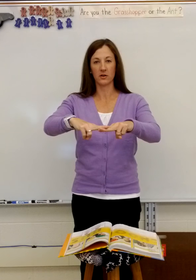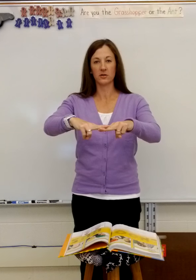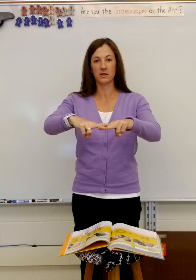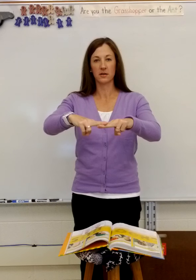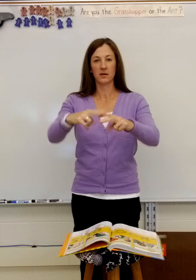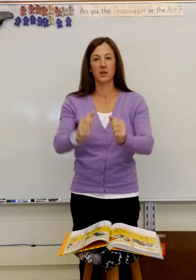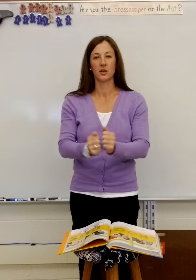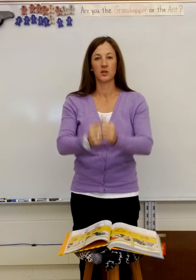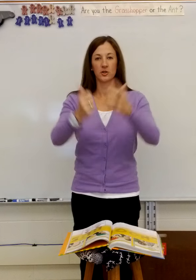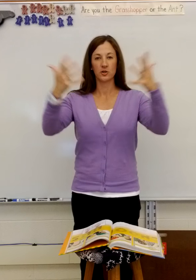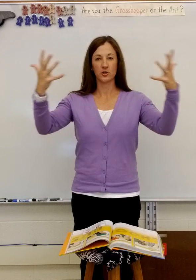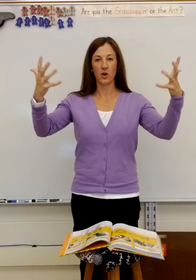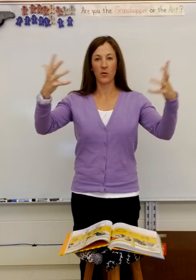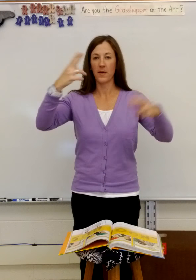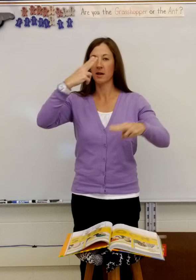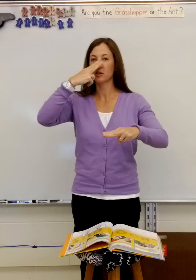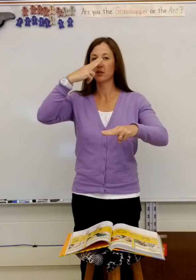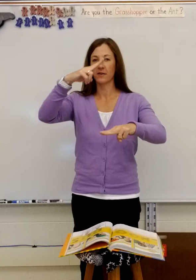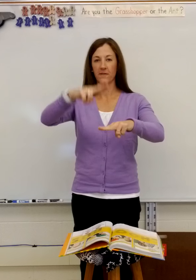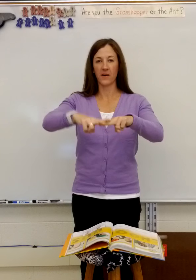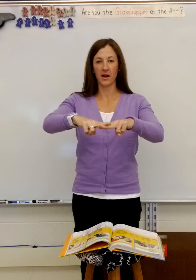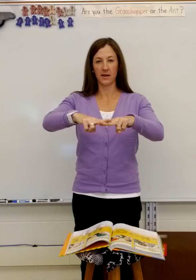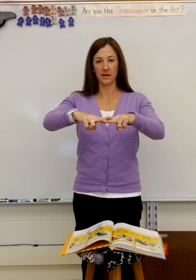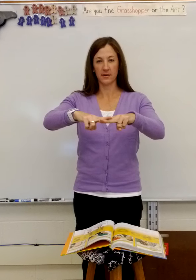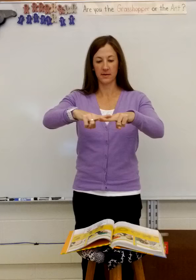fingers. So much fun.